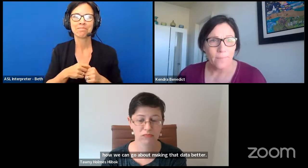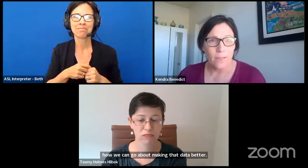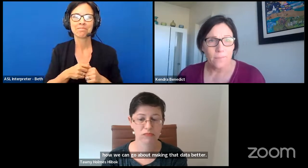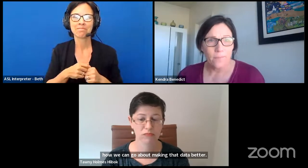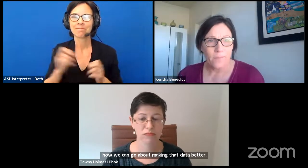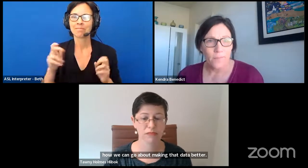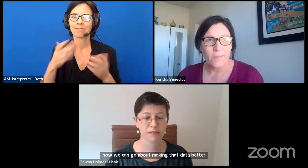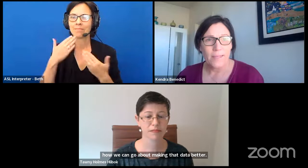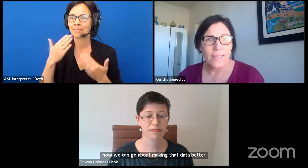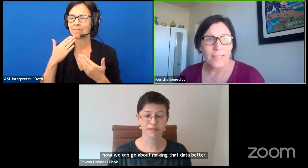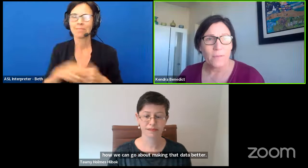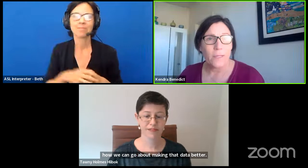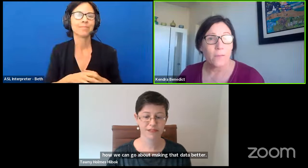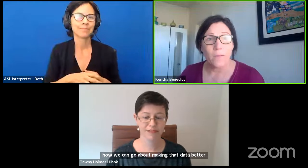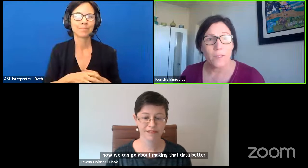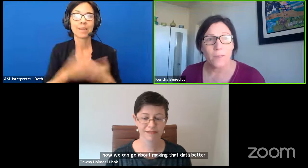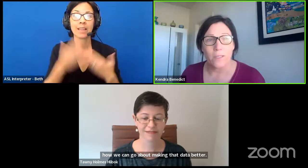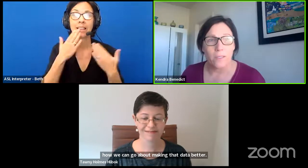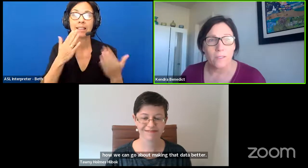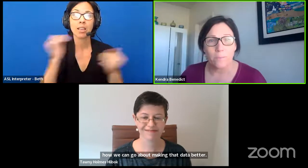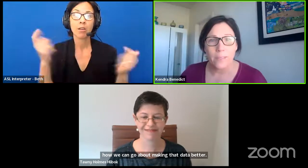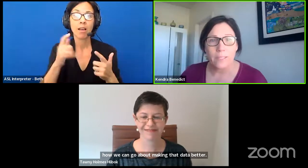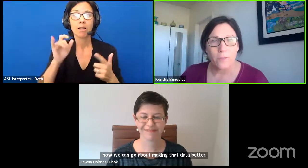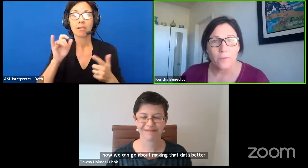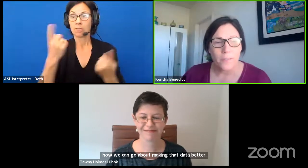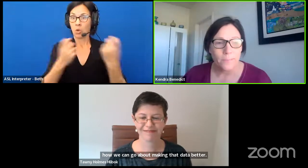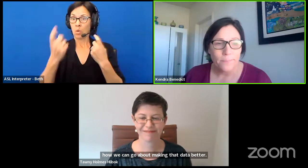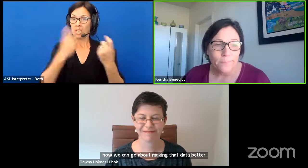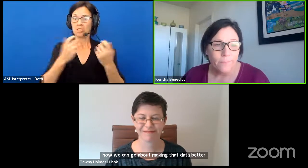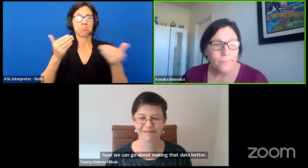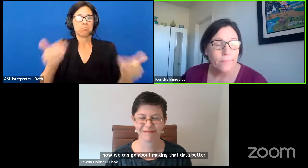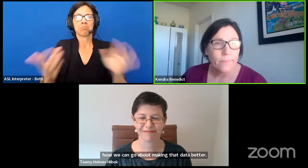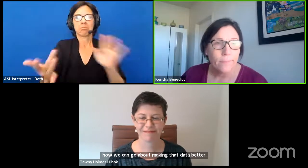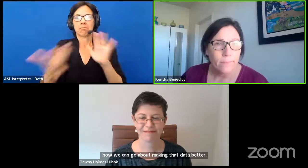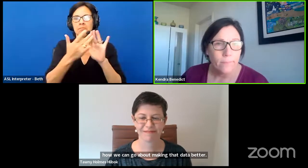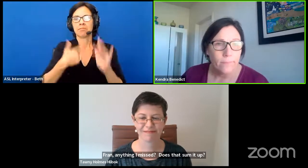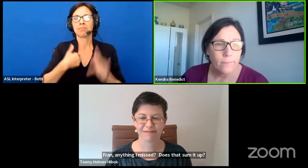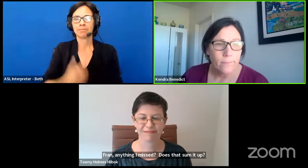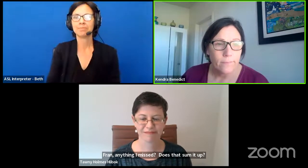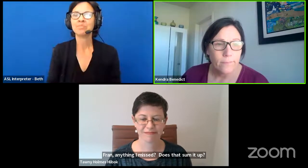you. Thanks, everyone. If you have any questions, please feel free.